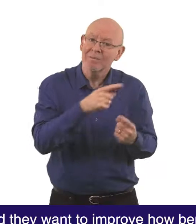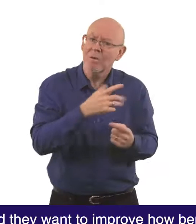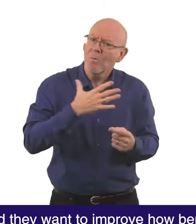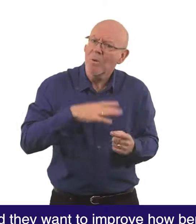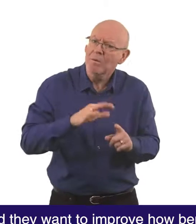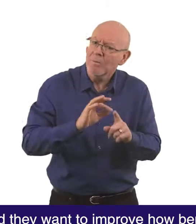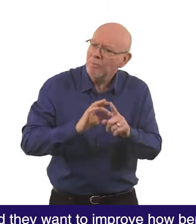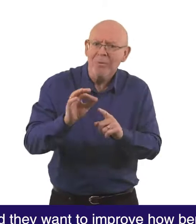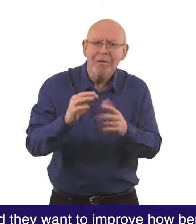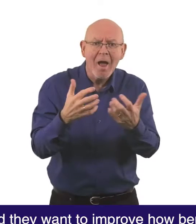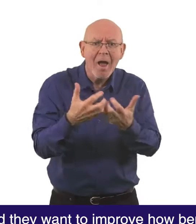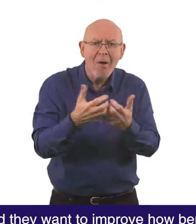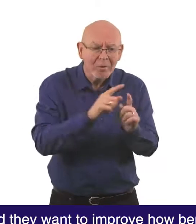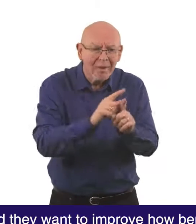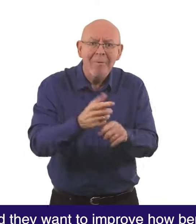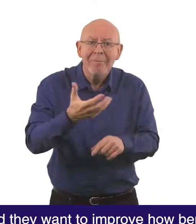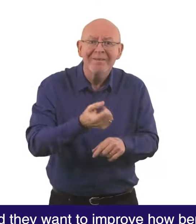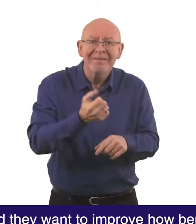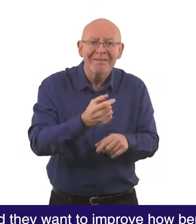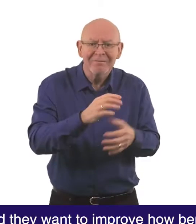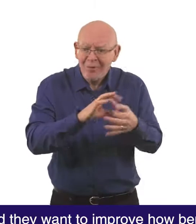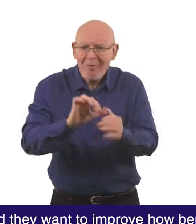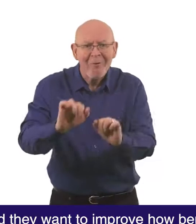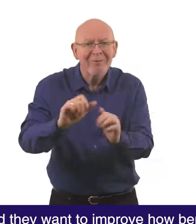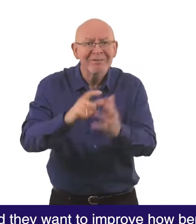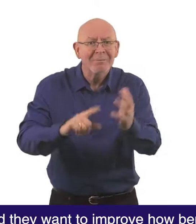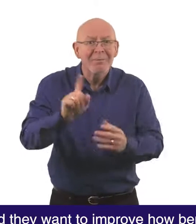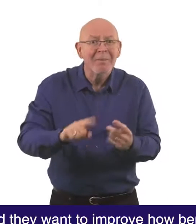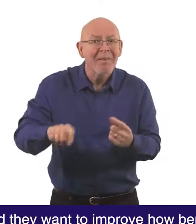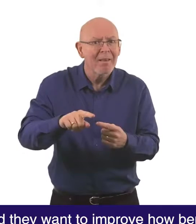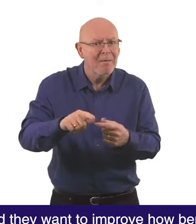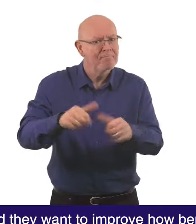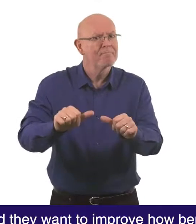DWP said they want to improve how benefits for disabled people work.